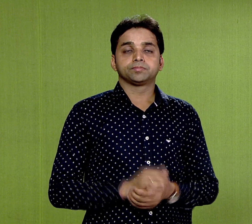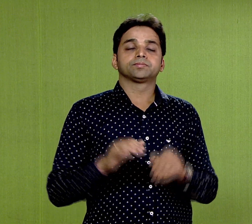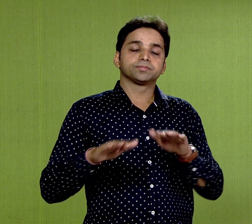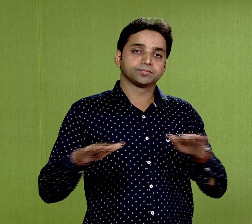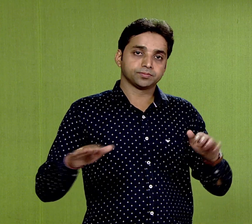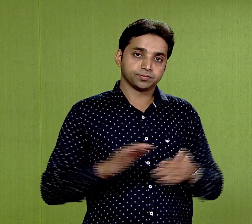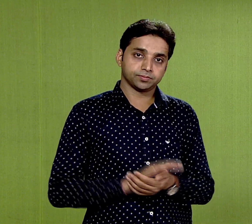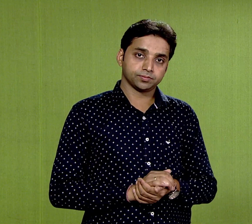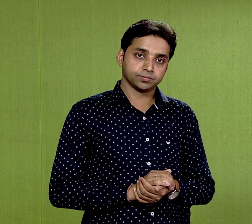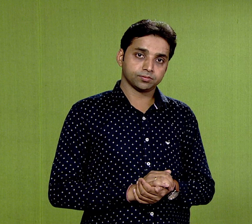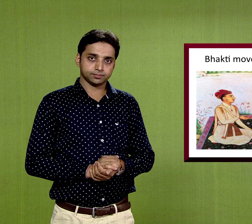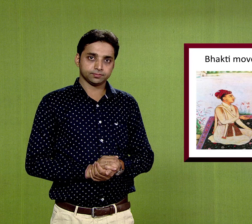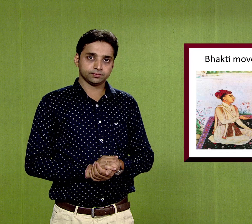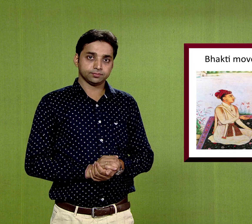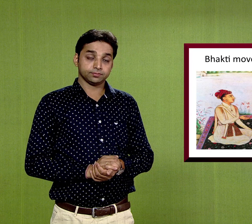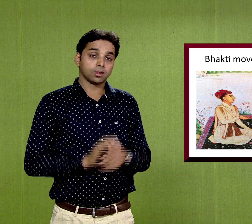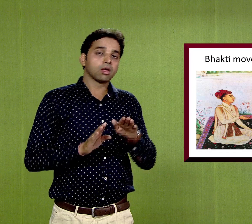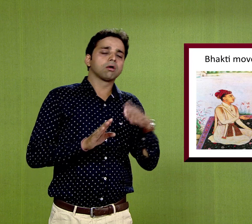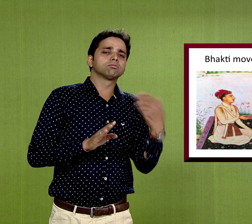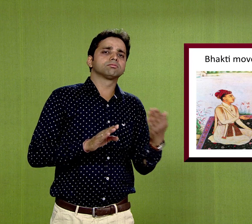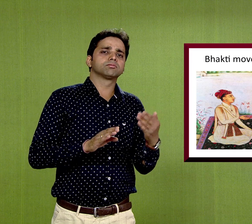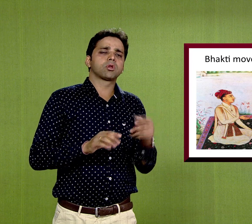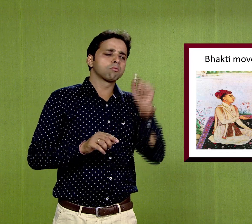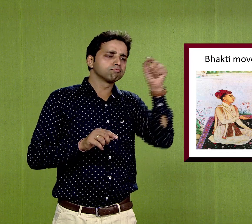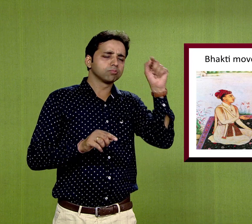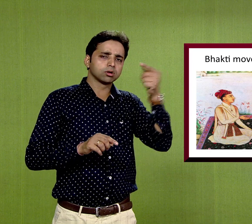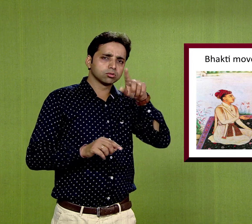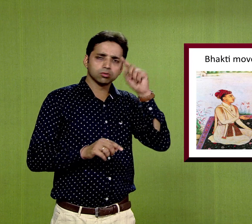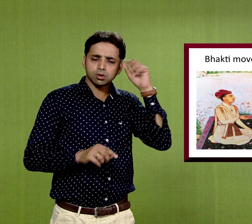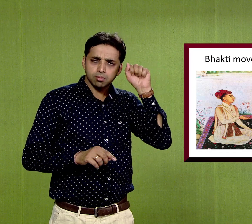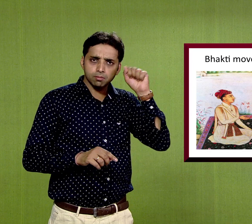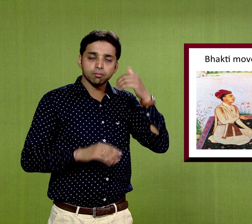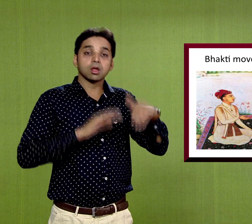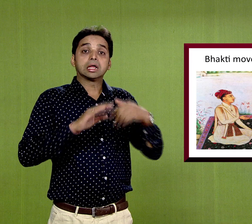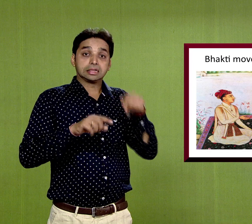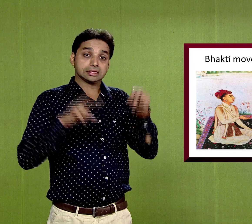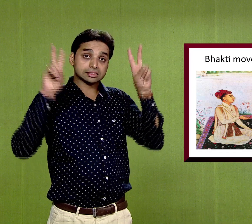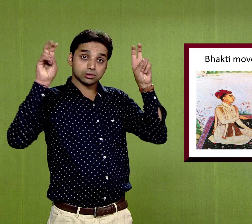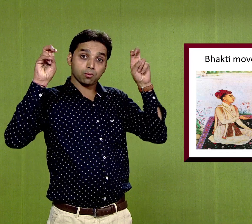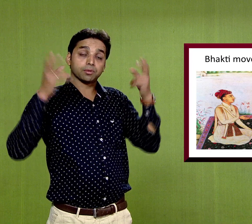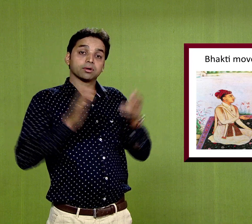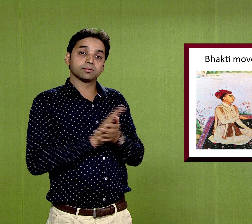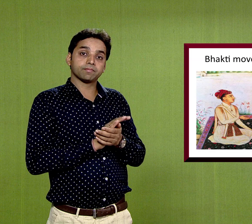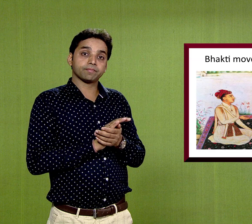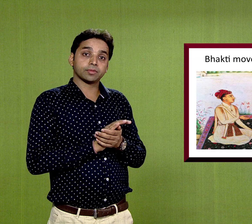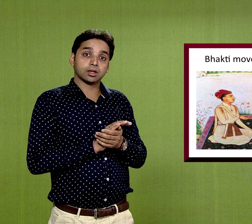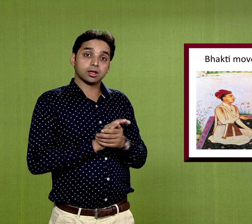Learners, another point to remember in this topic is the impact